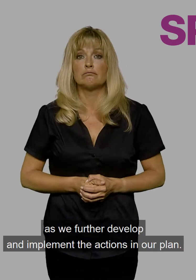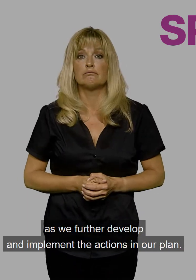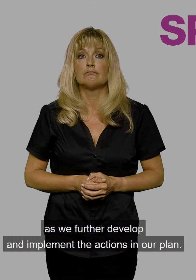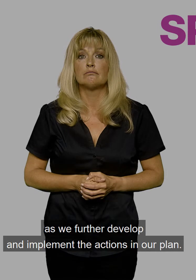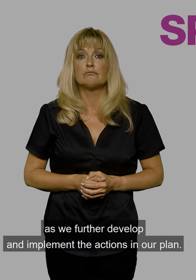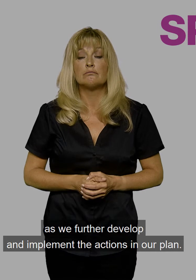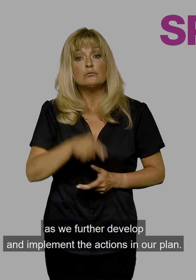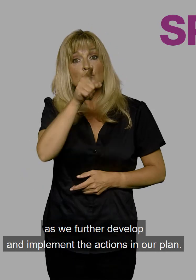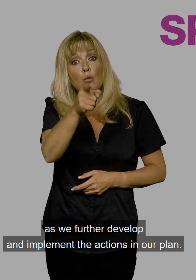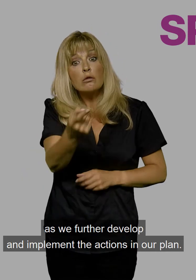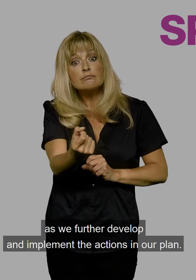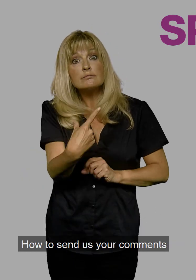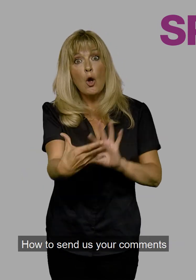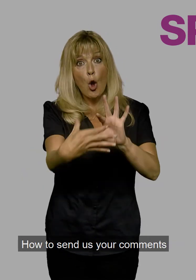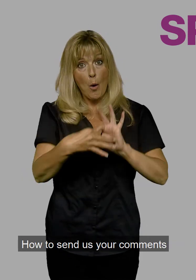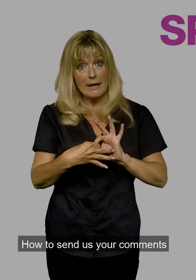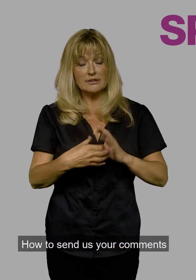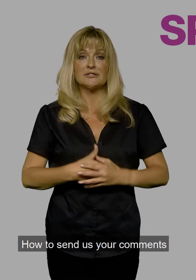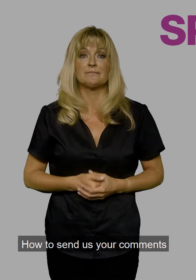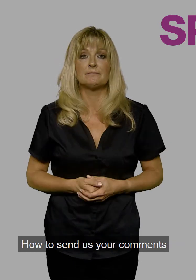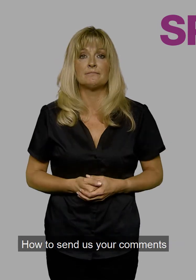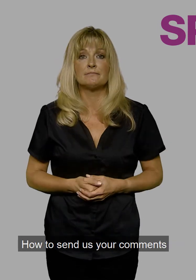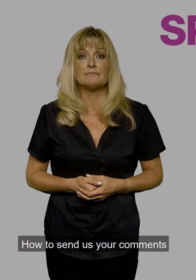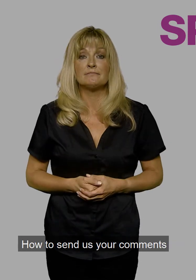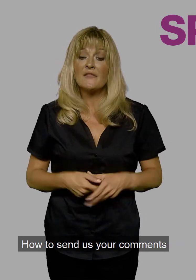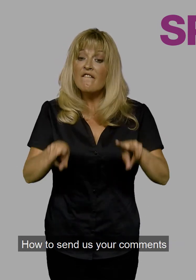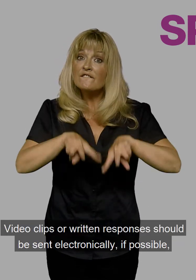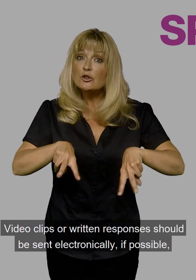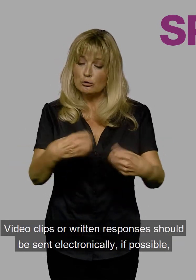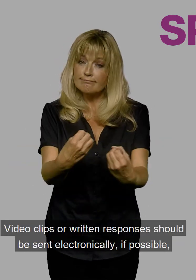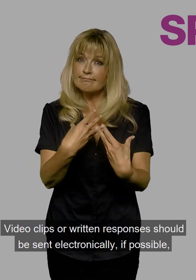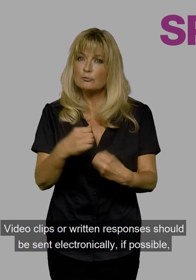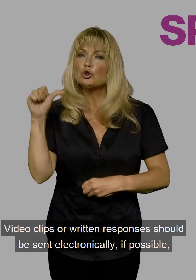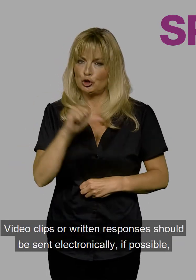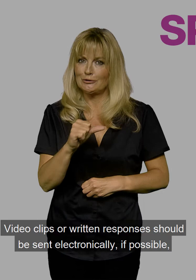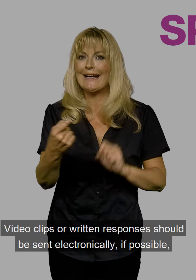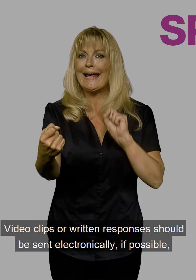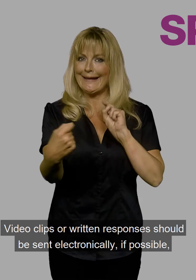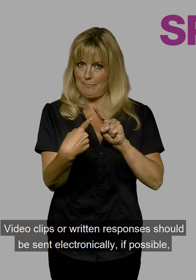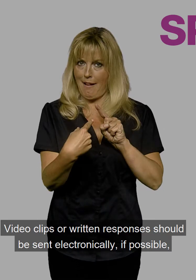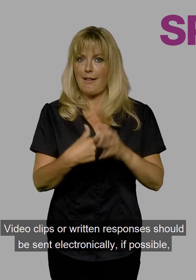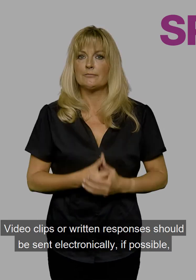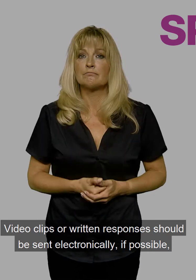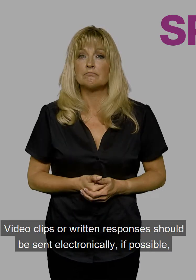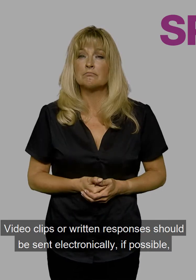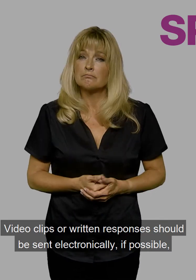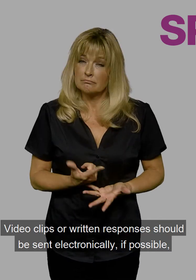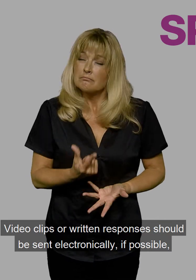plan. How to send us your comments. Video clips or written responses should be sent electronically